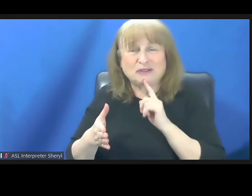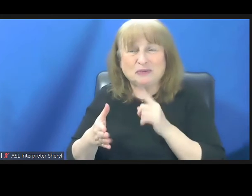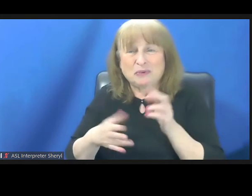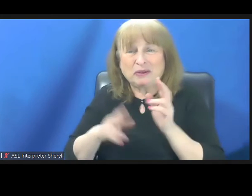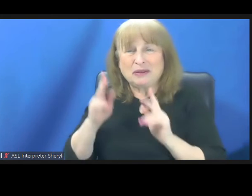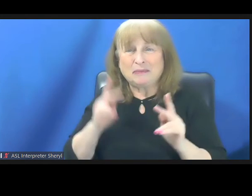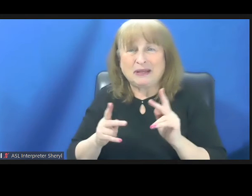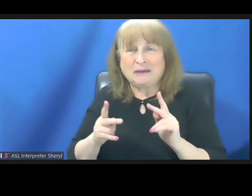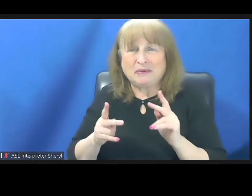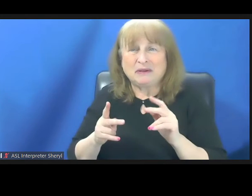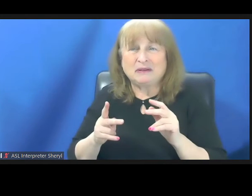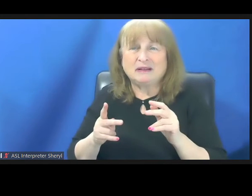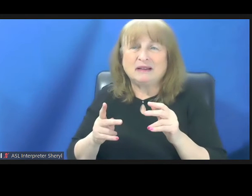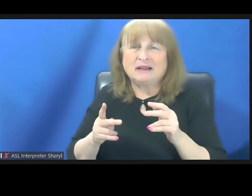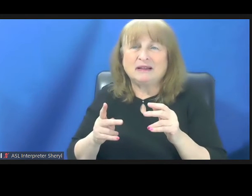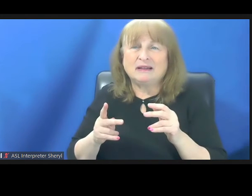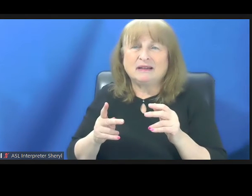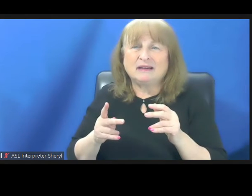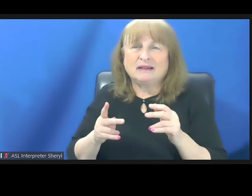whose community